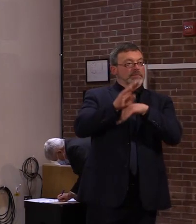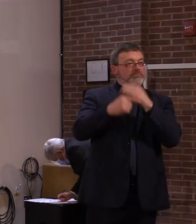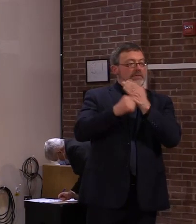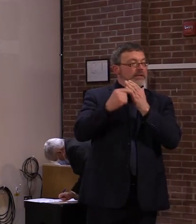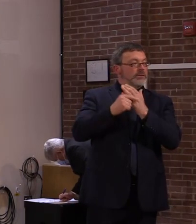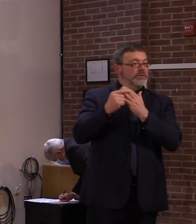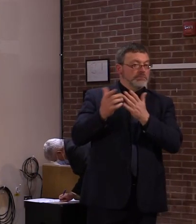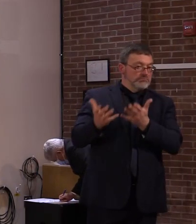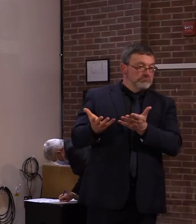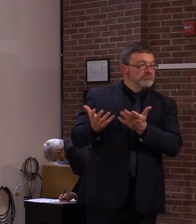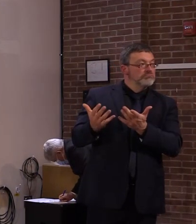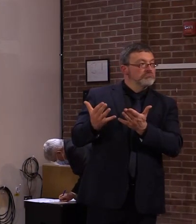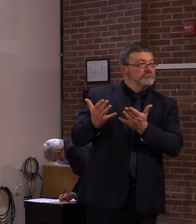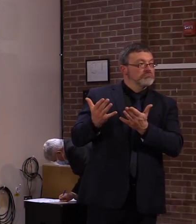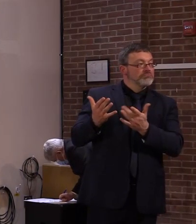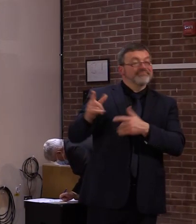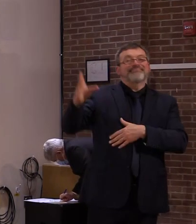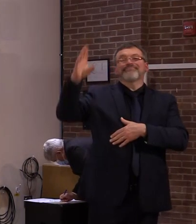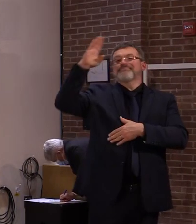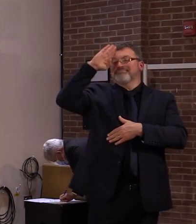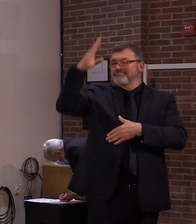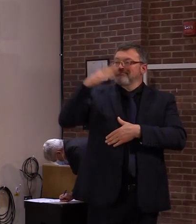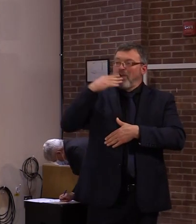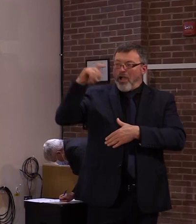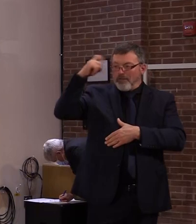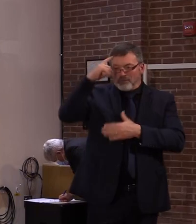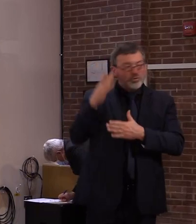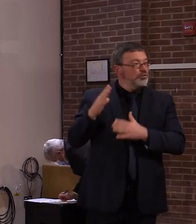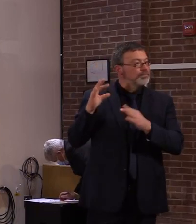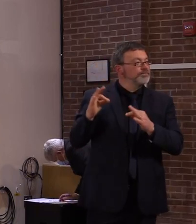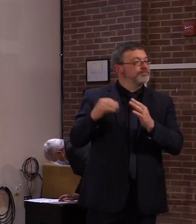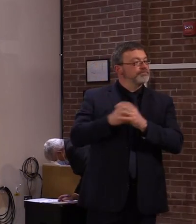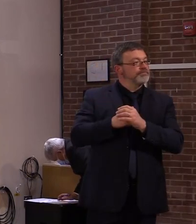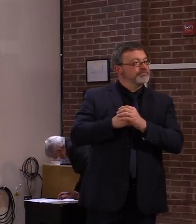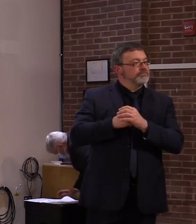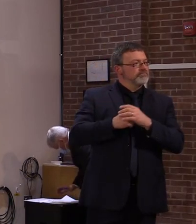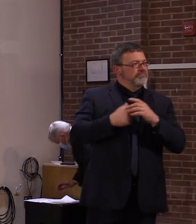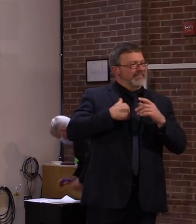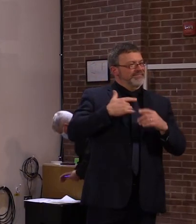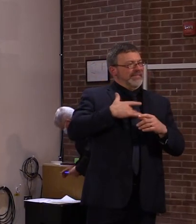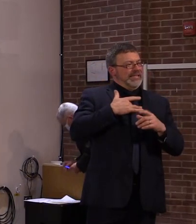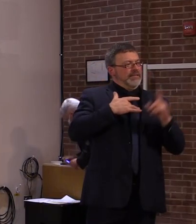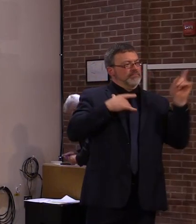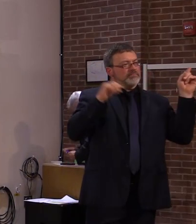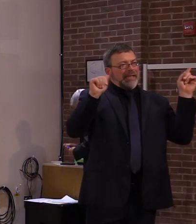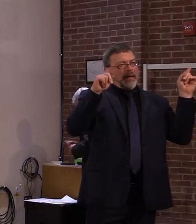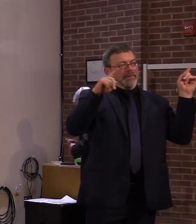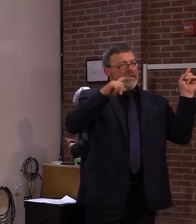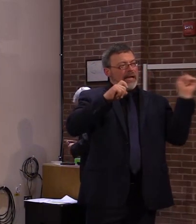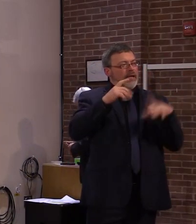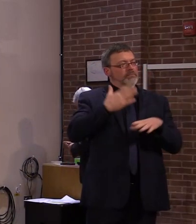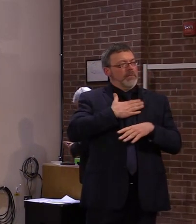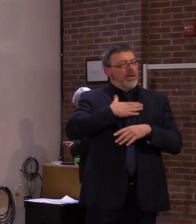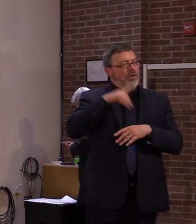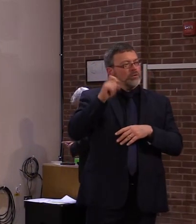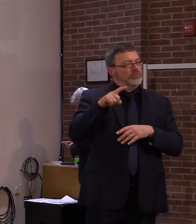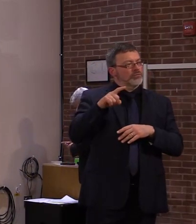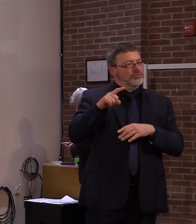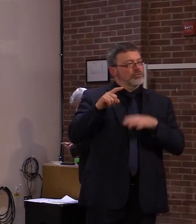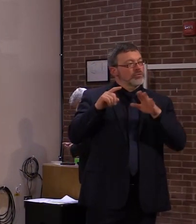Hi, thanks, Governor. I think Lisa Rapsky's question gets back to people concerned about whether they're eligible or